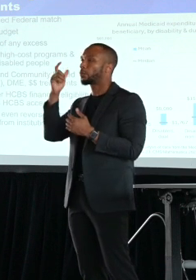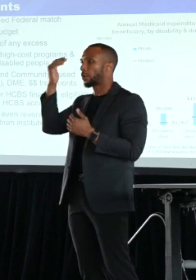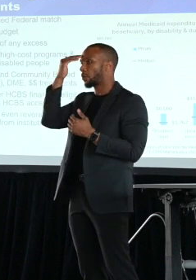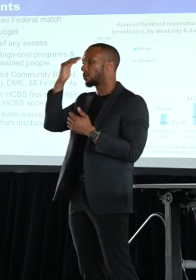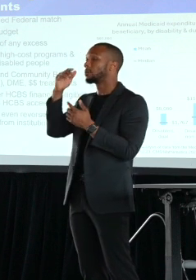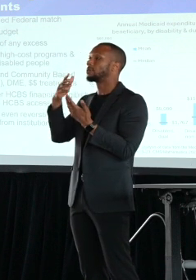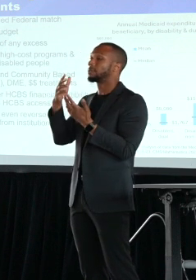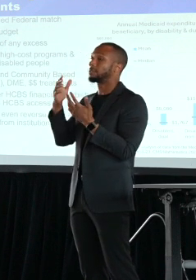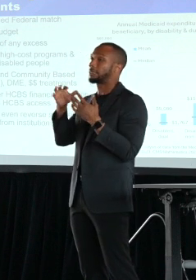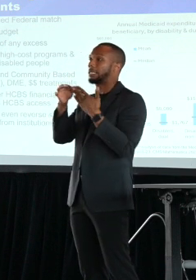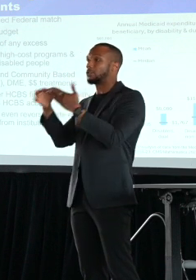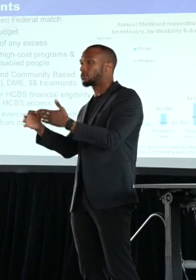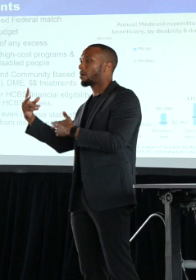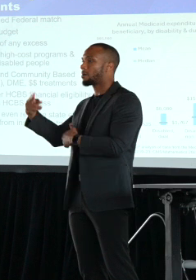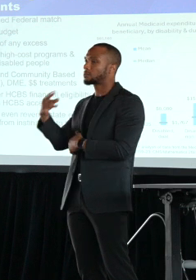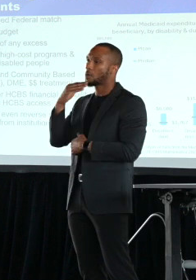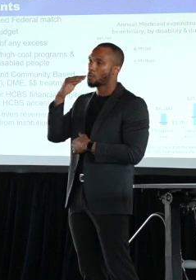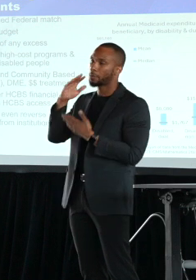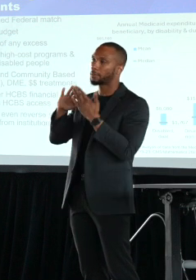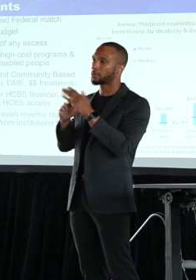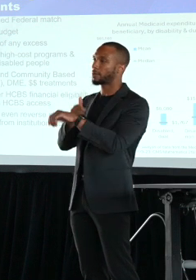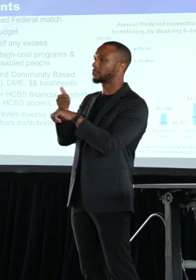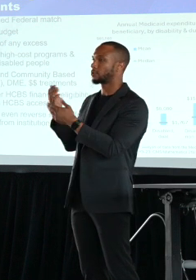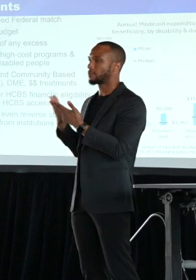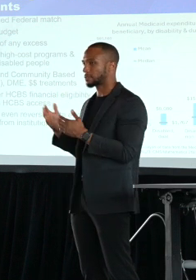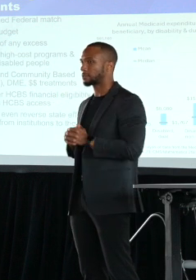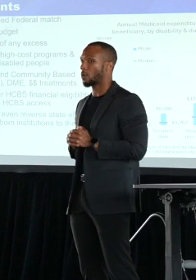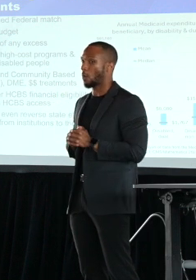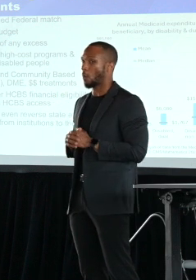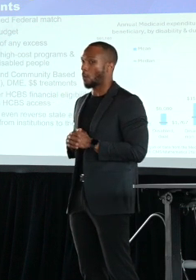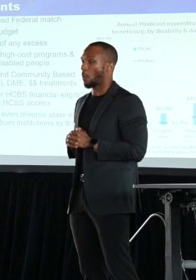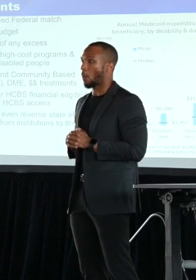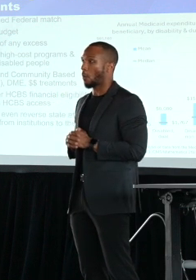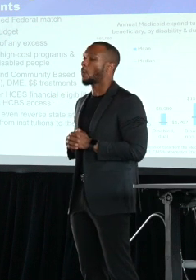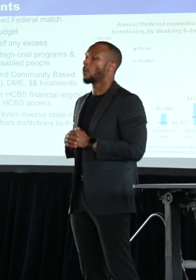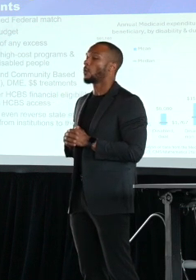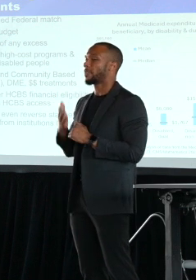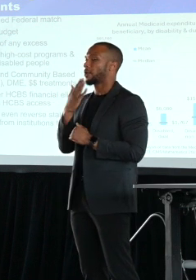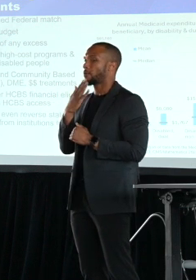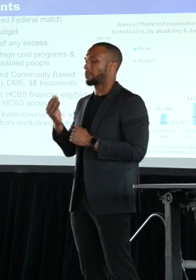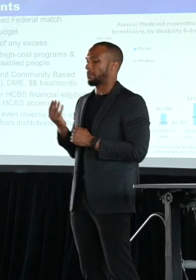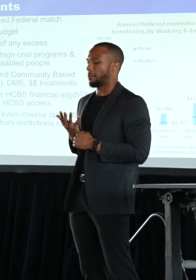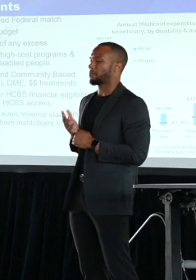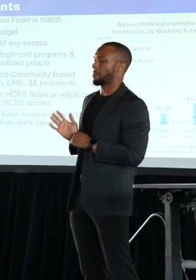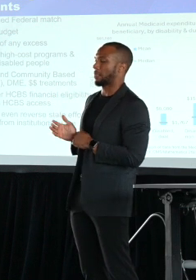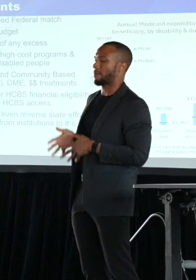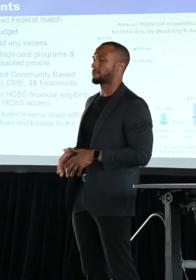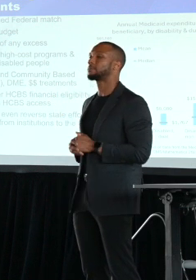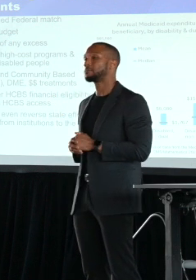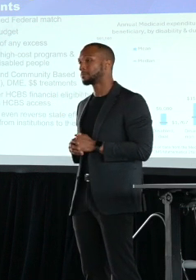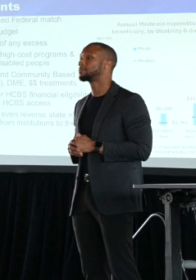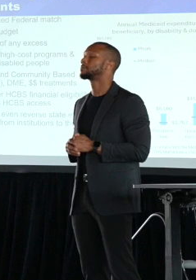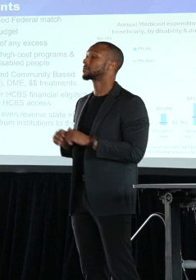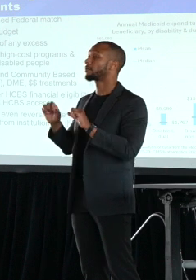the access to home and community-based services, and it could reduce or even reverse the state's efforts to move people from